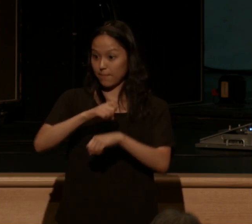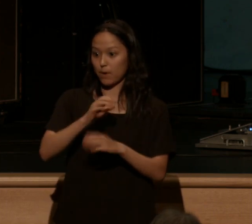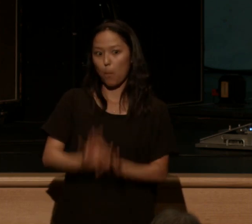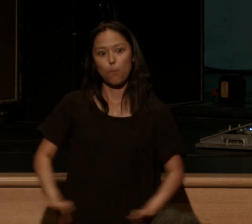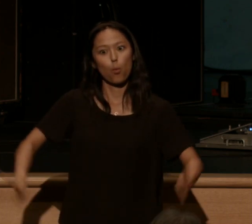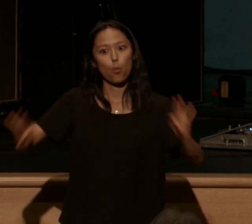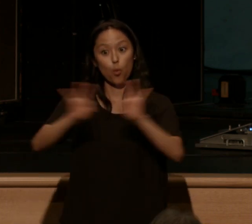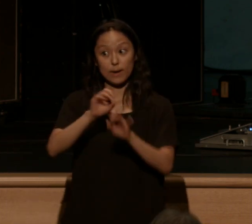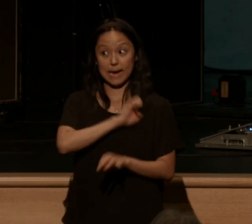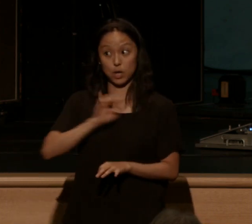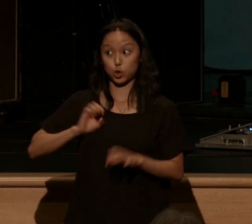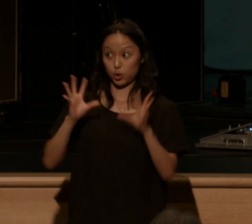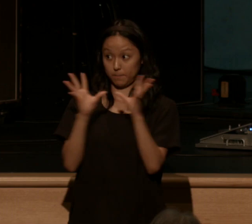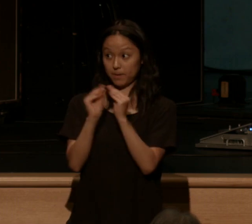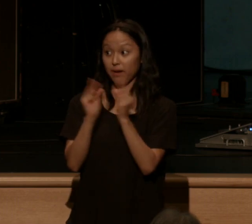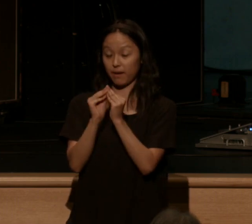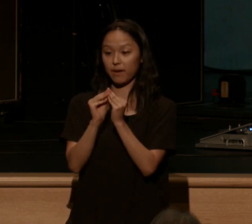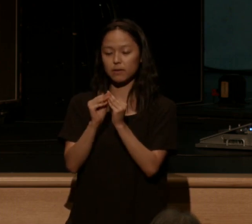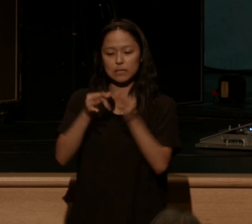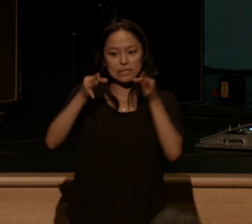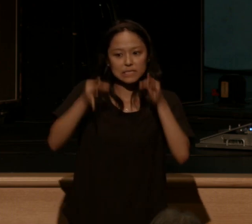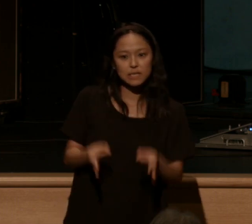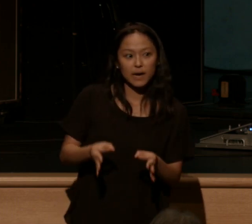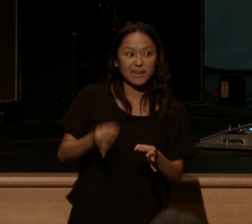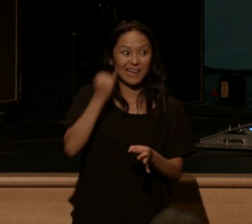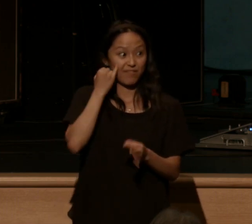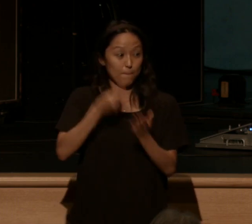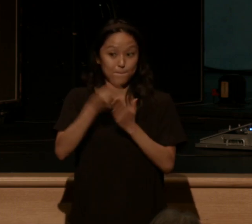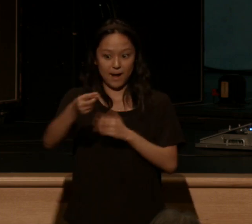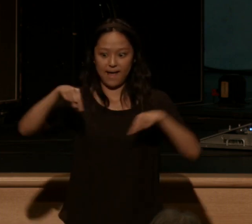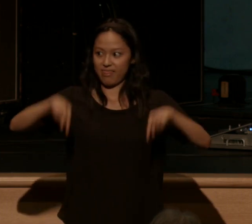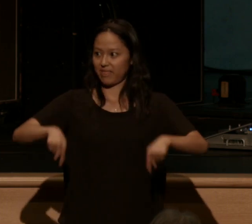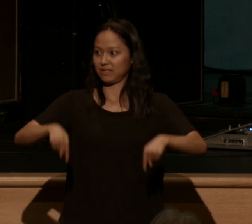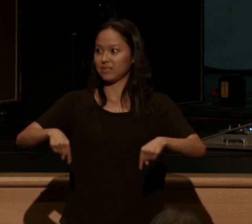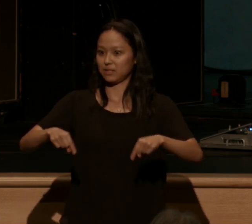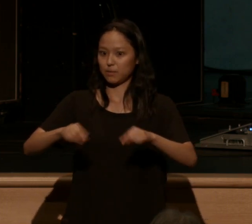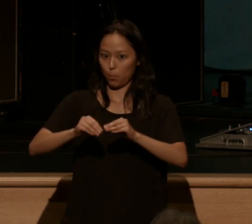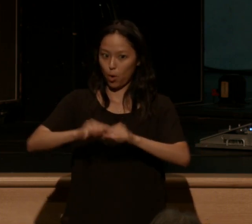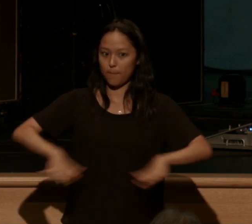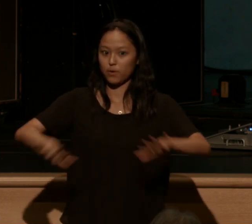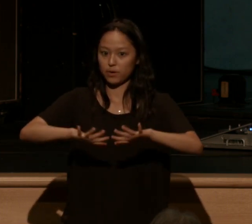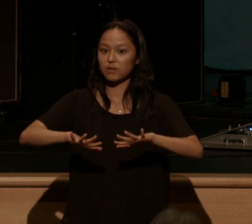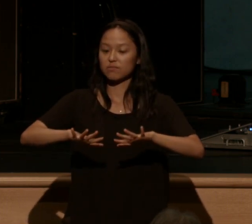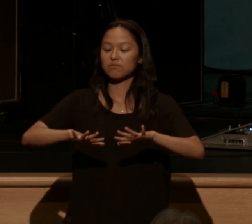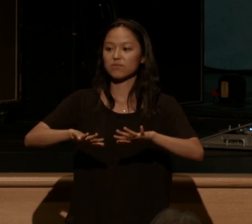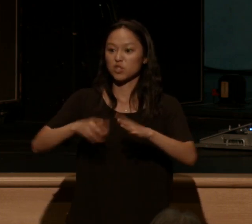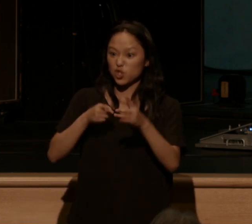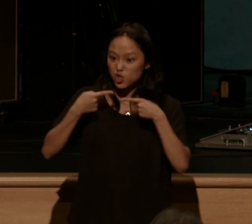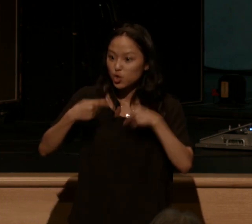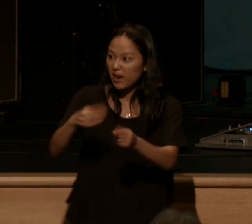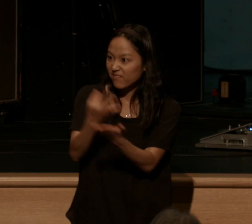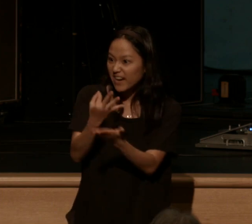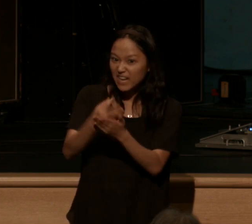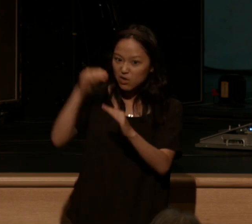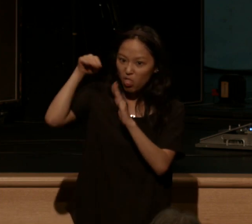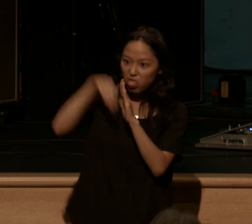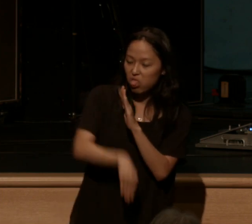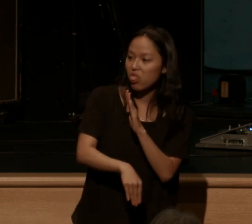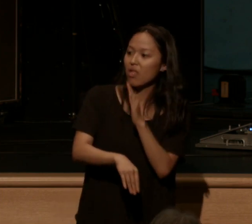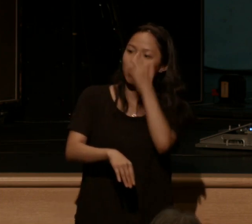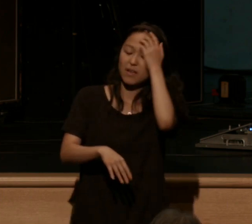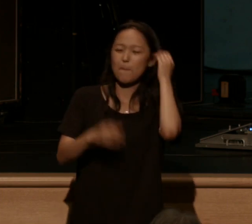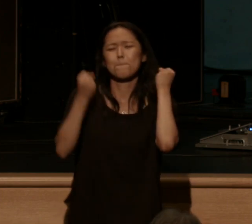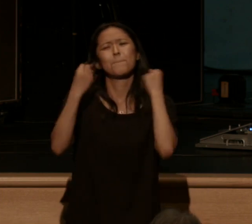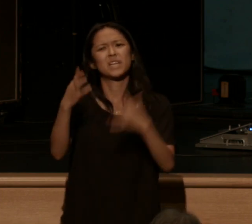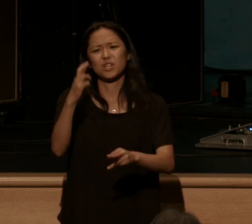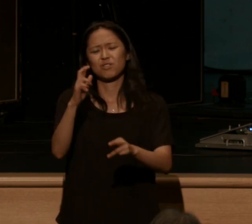meeting to decide whether or not we purchased this property. It was in the wake of the 2008 financial crisis. There are so many reasons why this